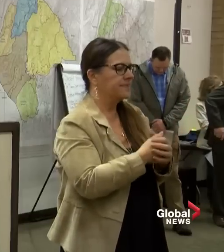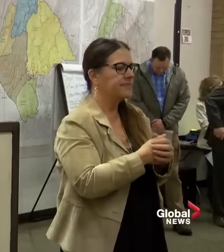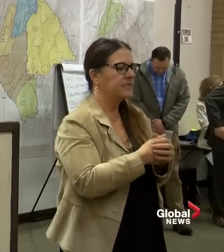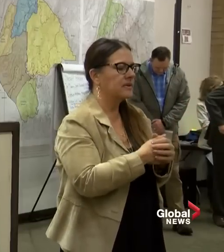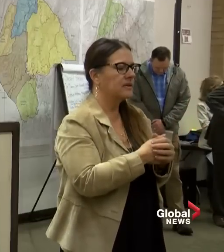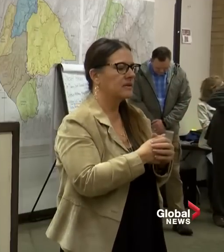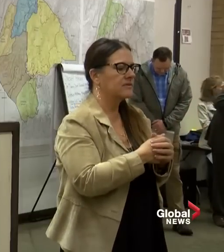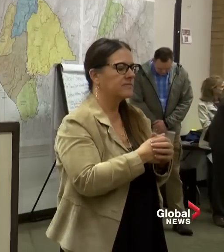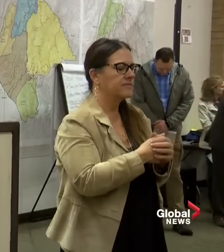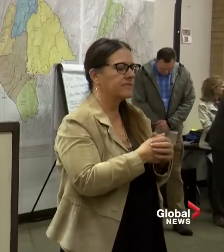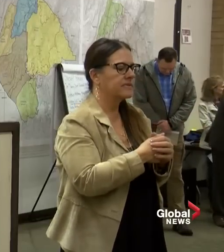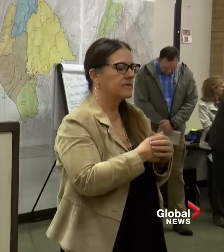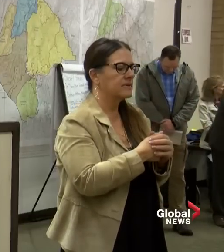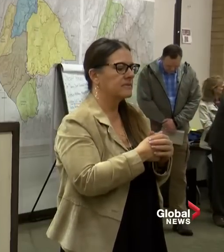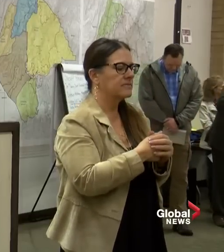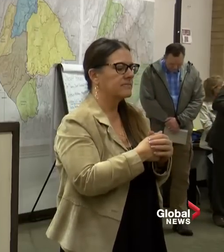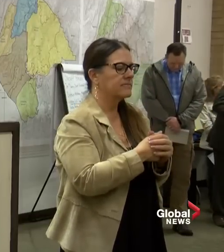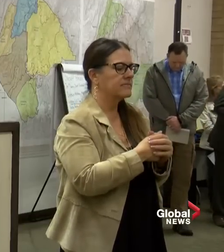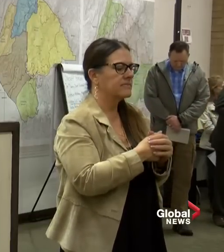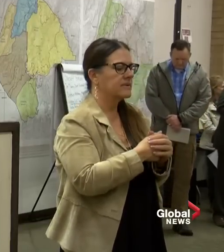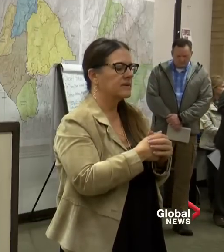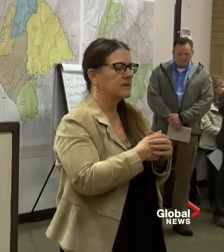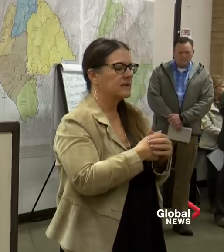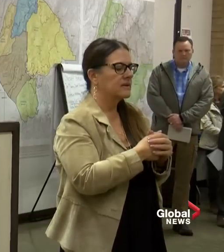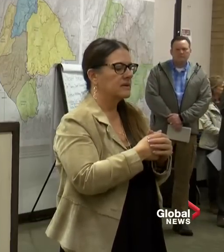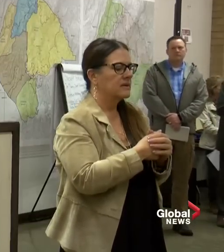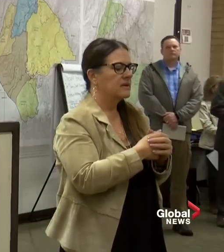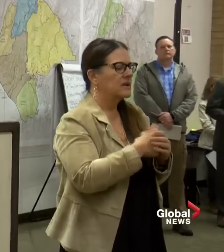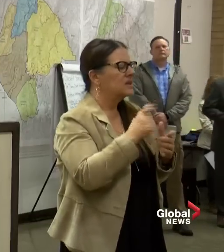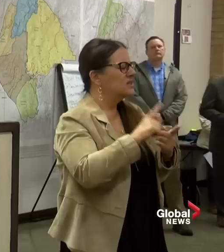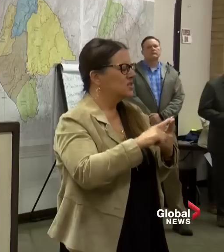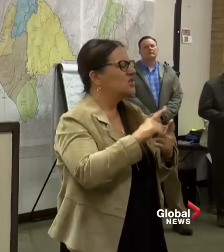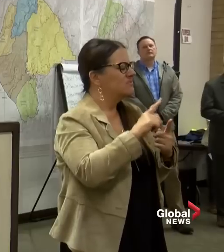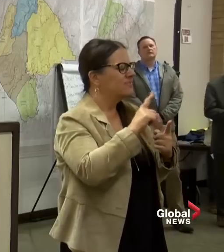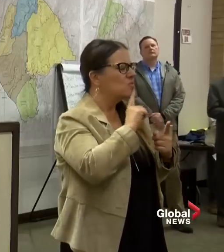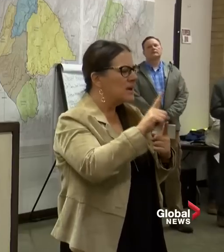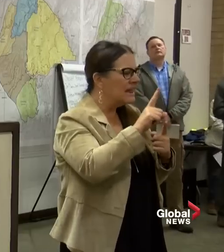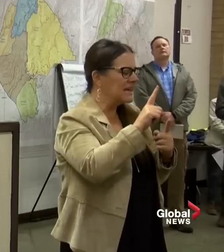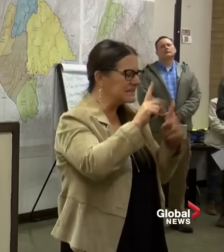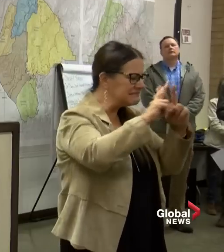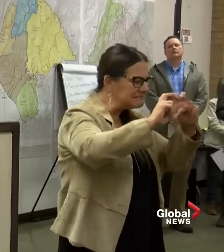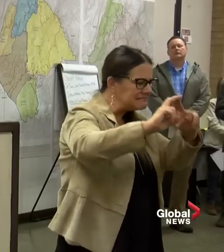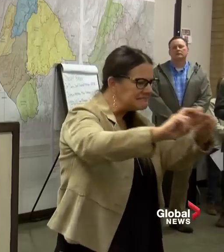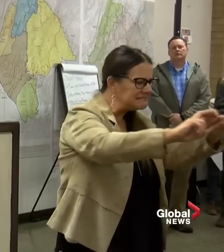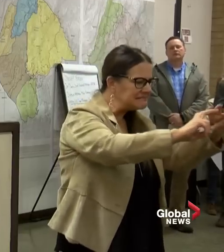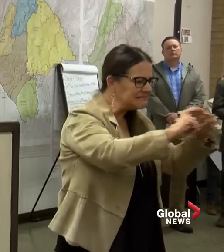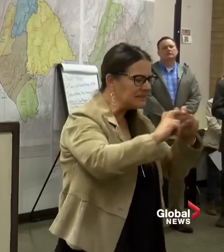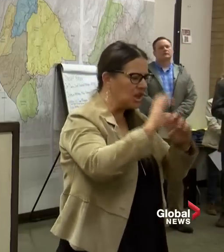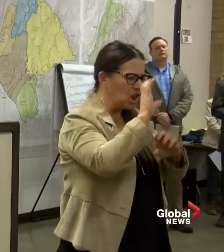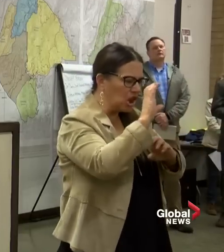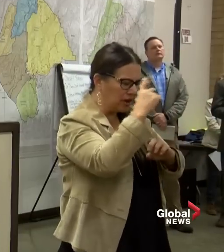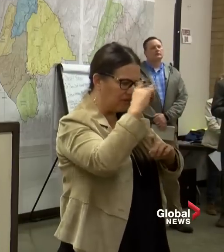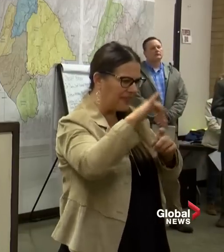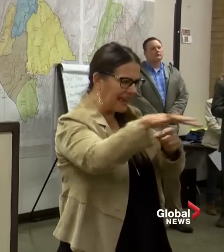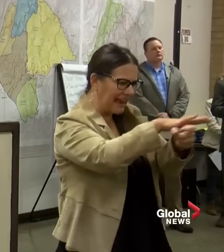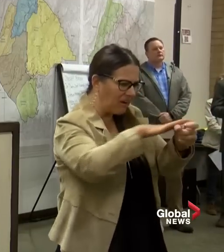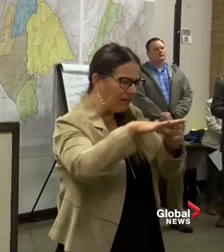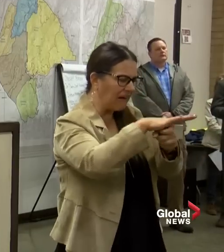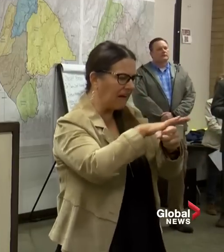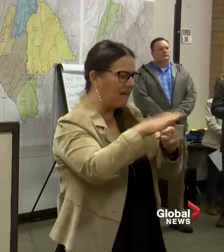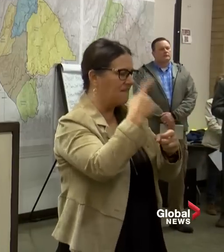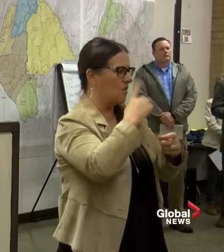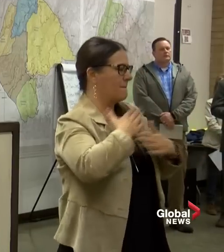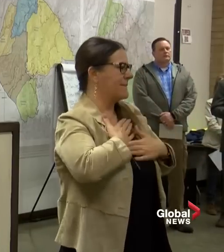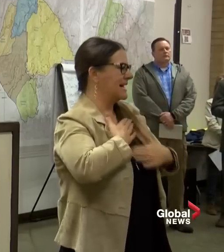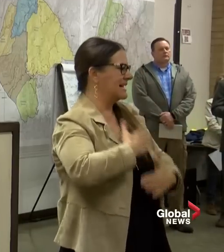our effort to search the affected area for human remains. And as of